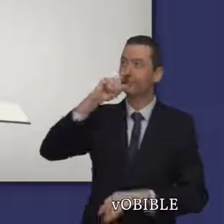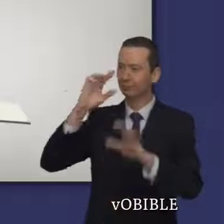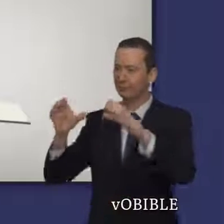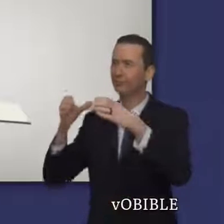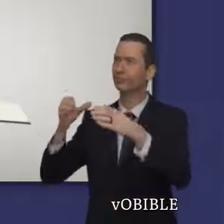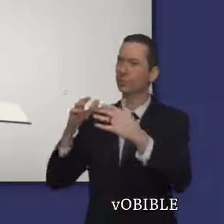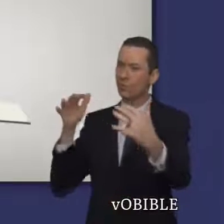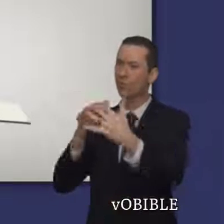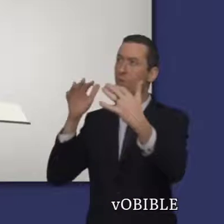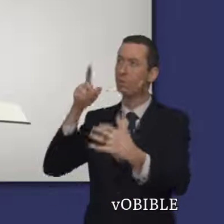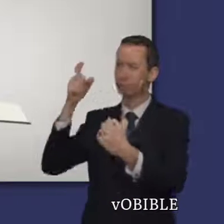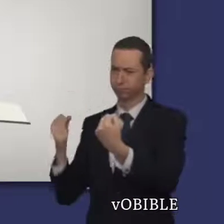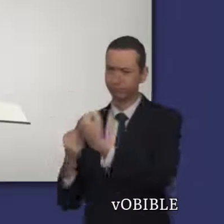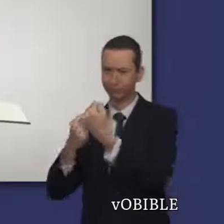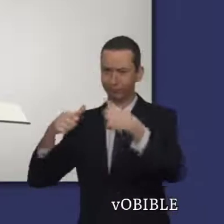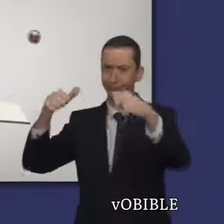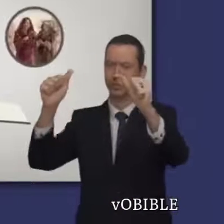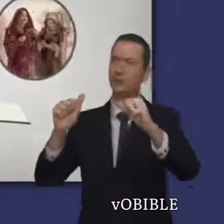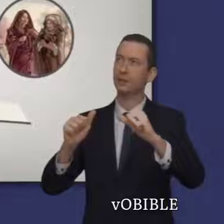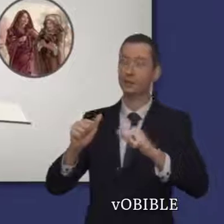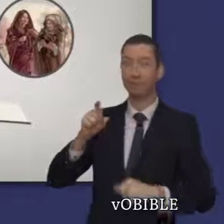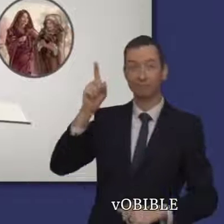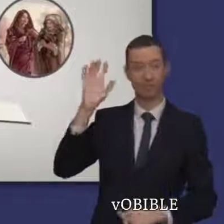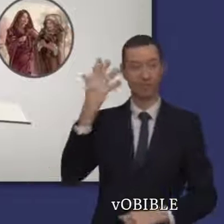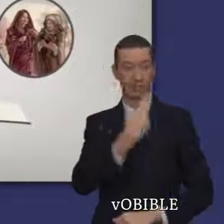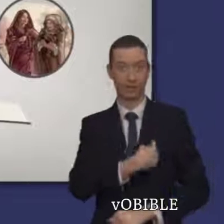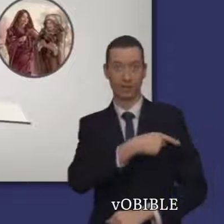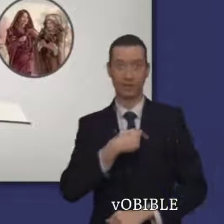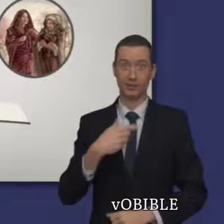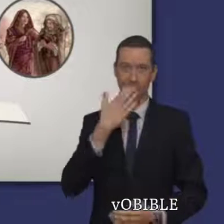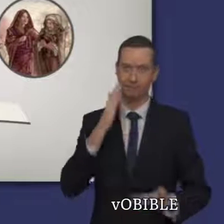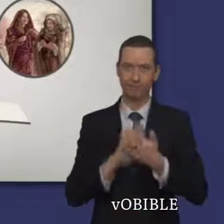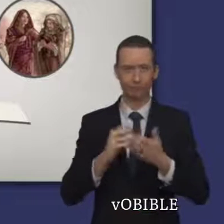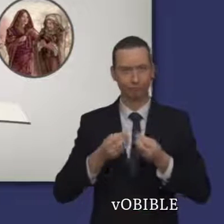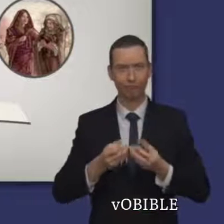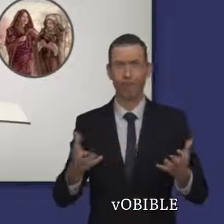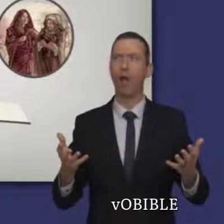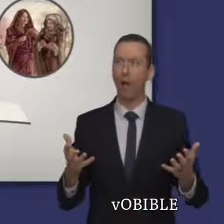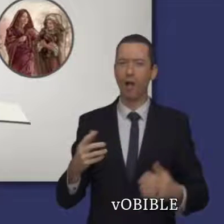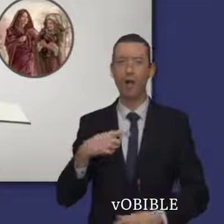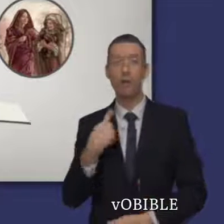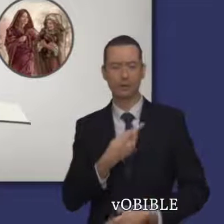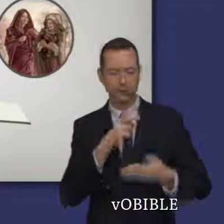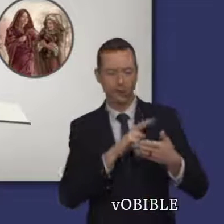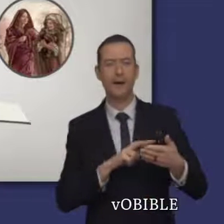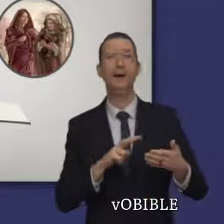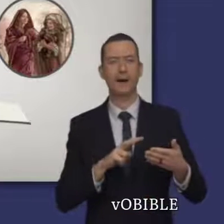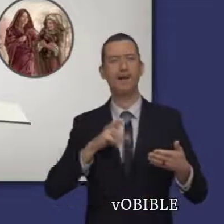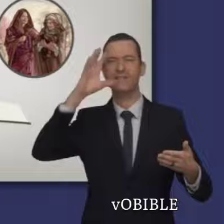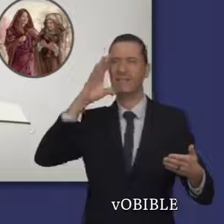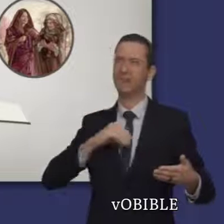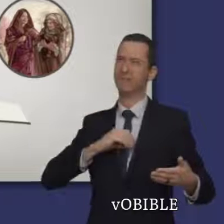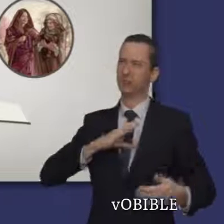fights for his people, and observe how he fulfills all his promises, thus strengthening our faith in our